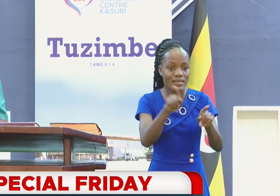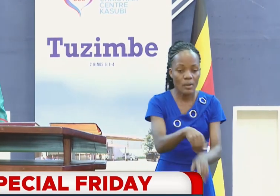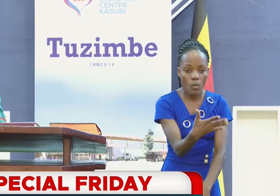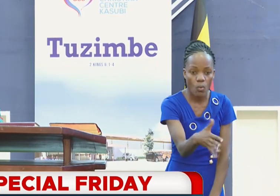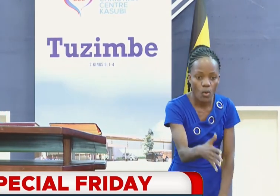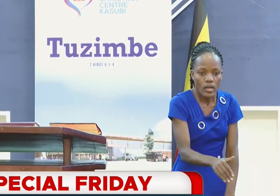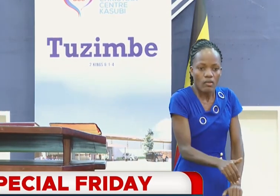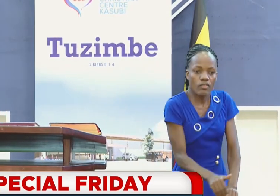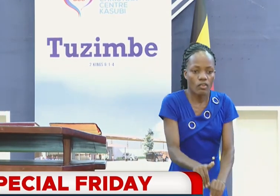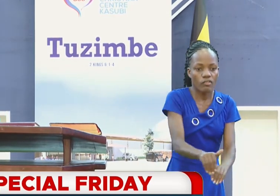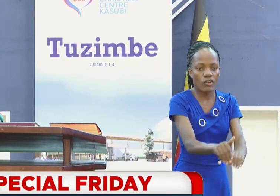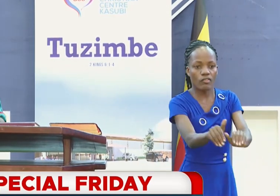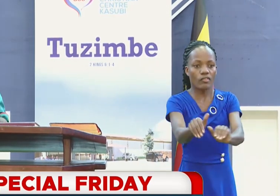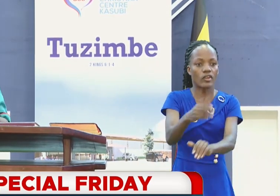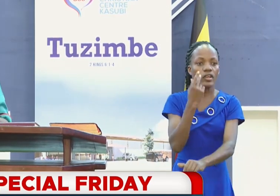That water could fall.